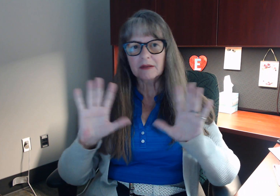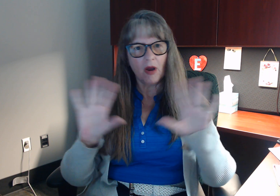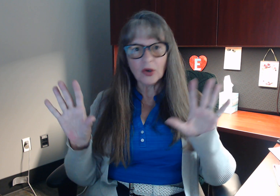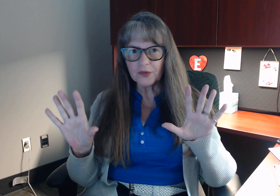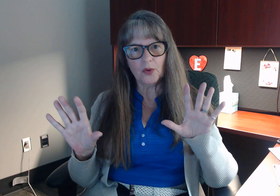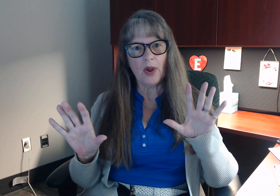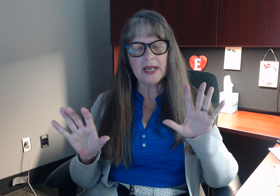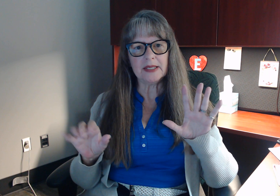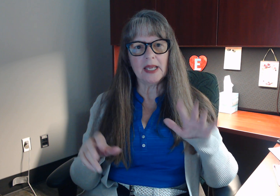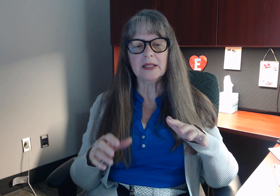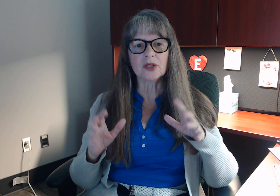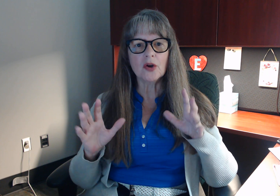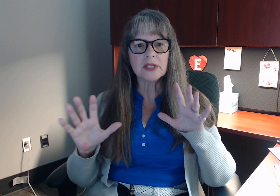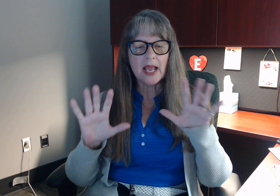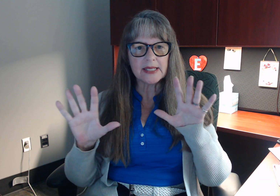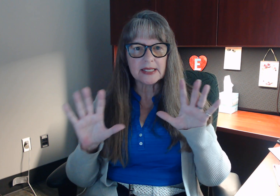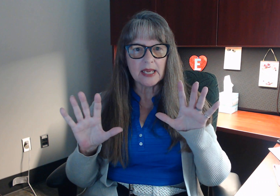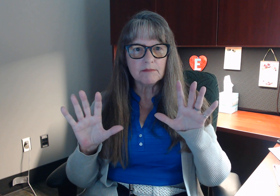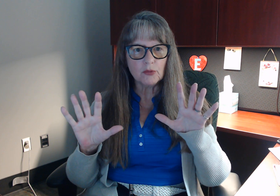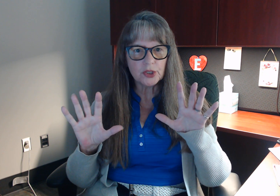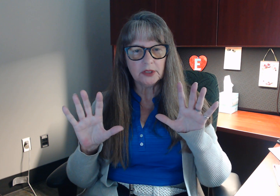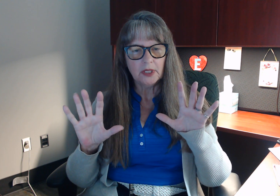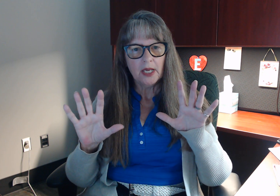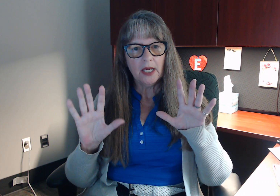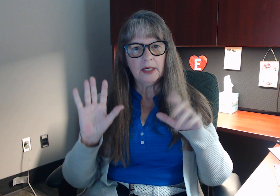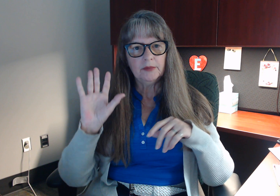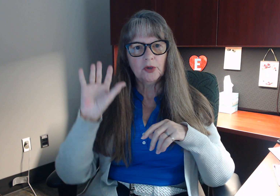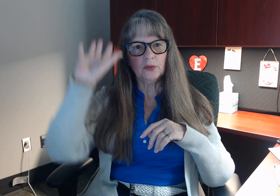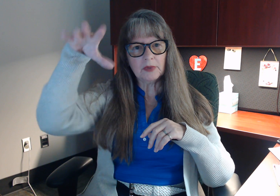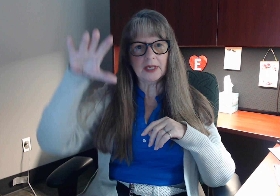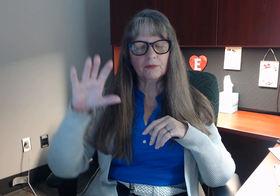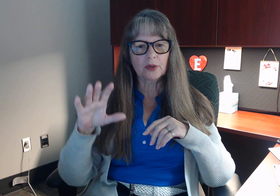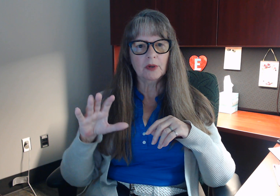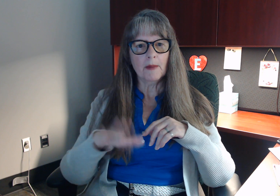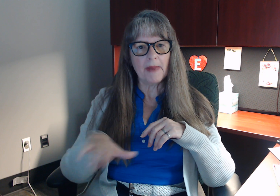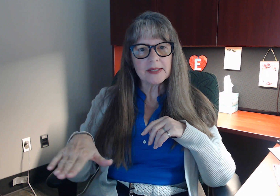all different ways. And as long as it has that same motion, you get it for basketball.